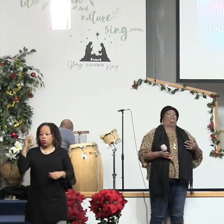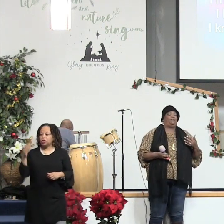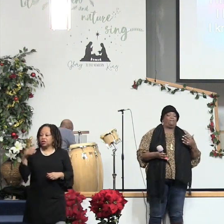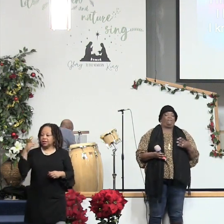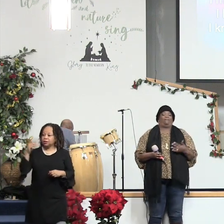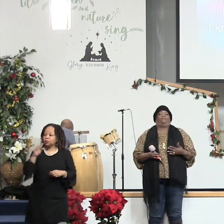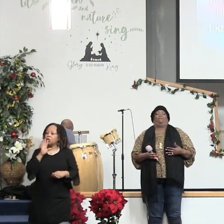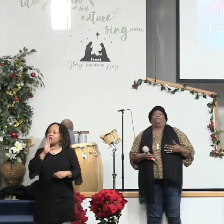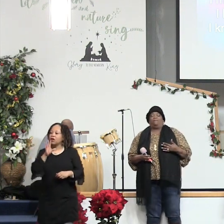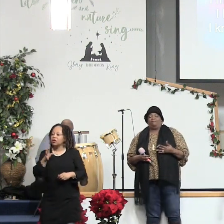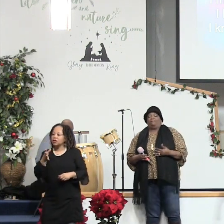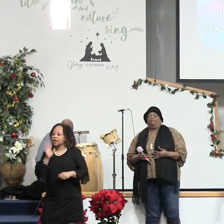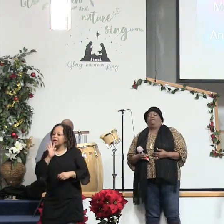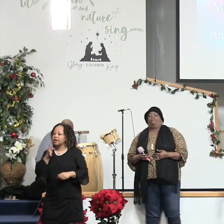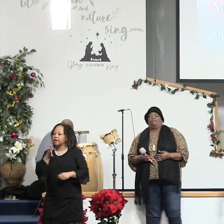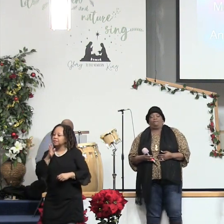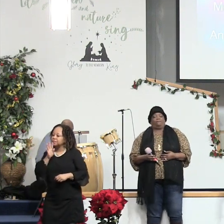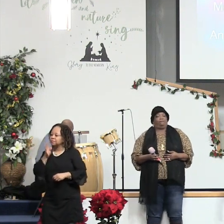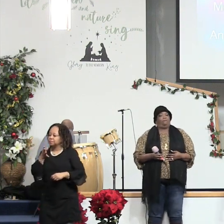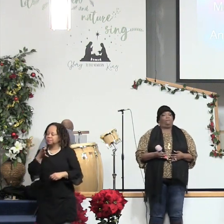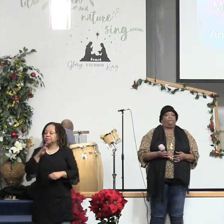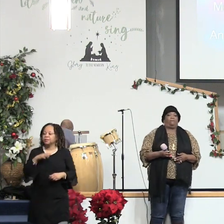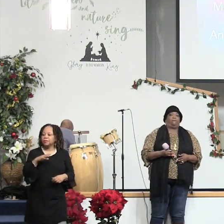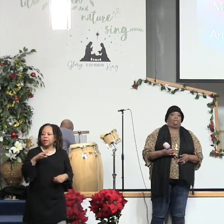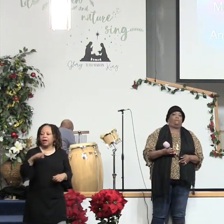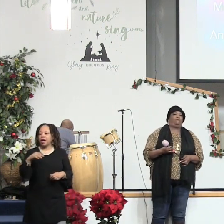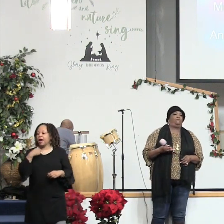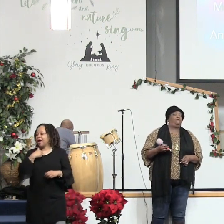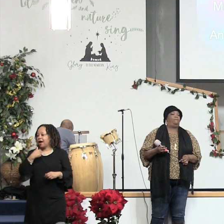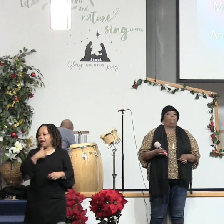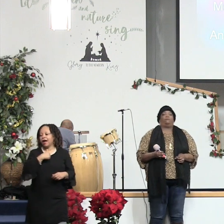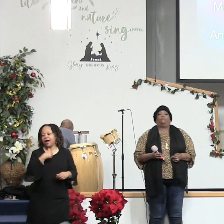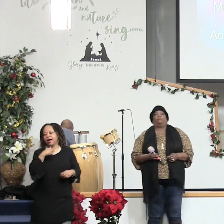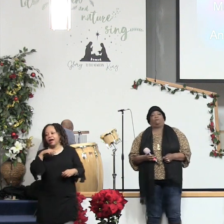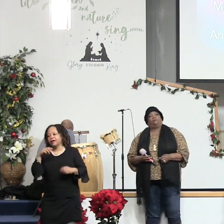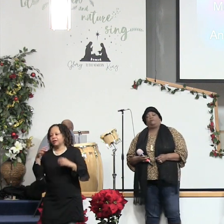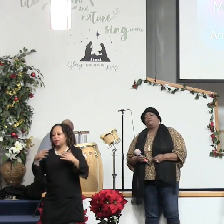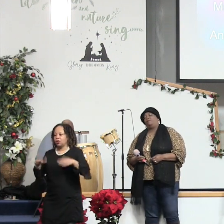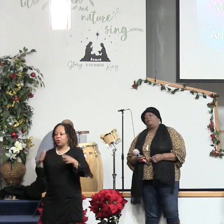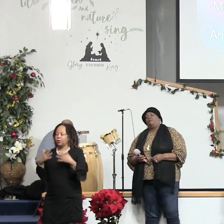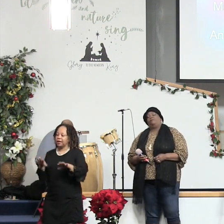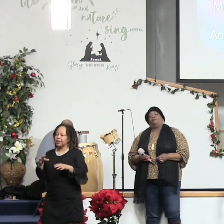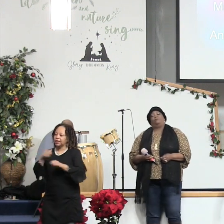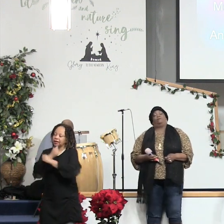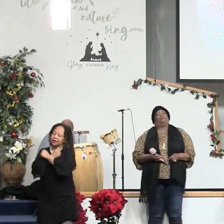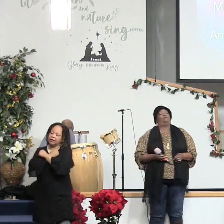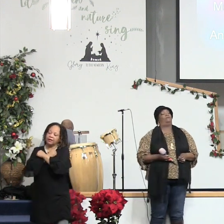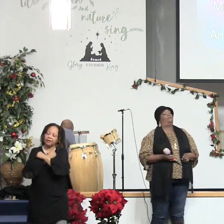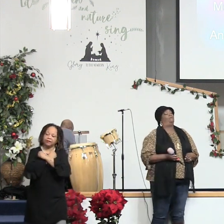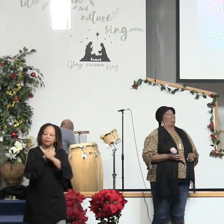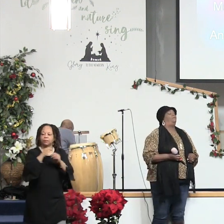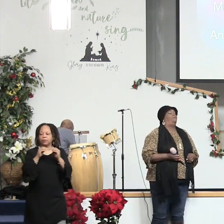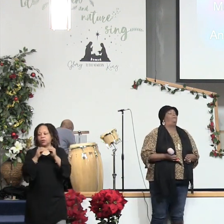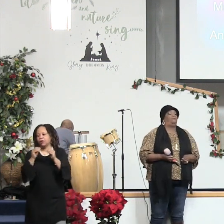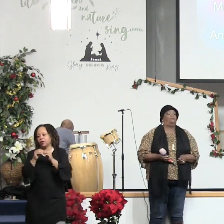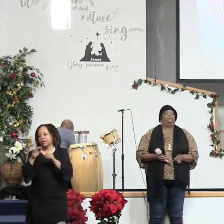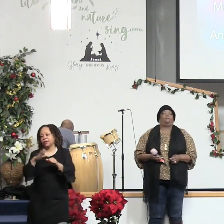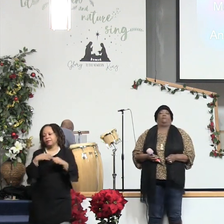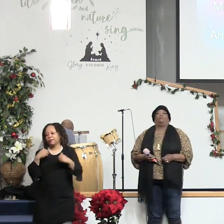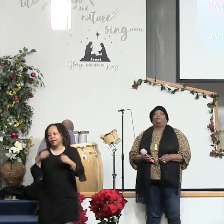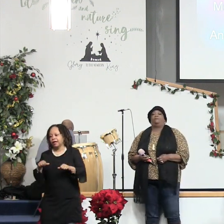know what you've spoken. Said, I'm already loved more than I